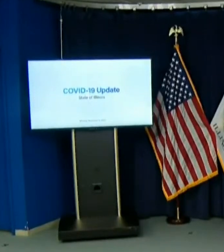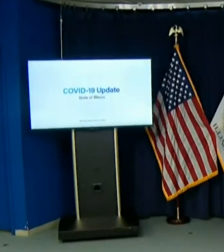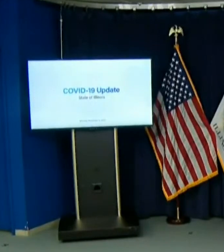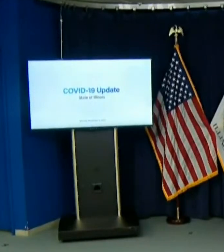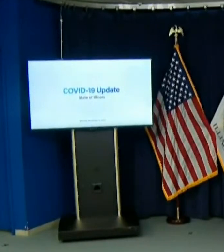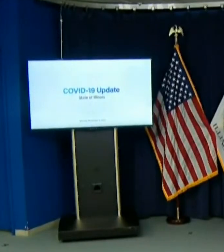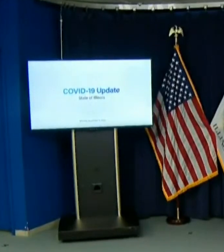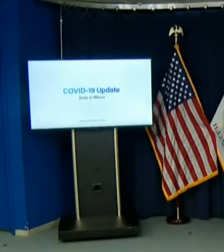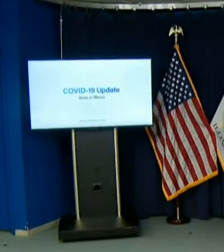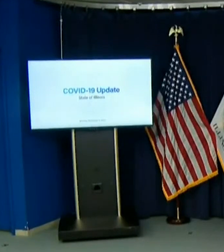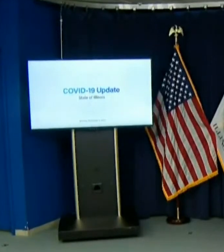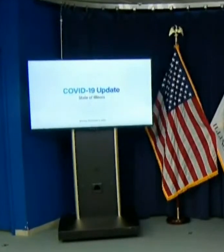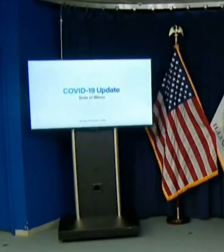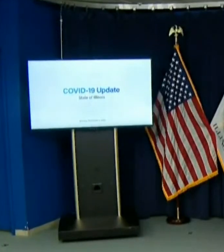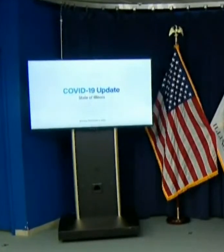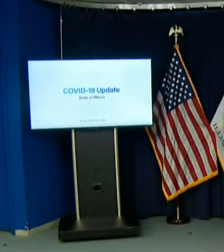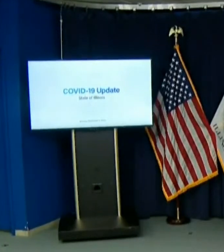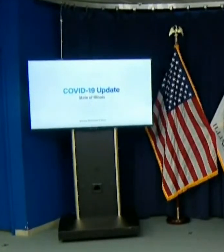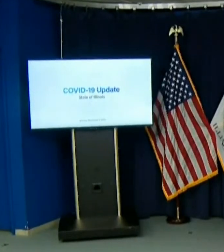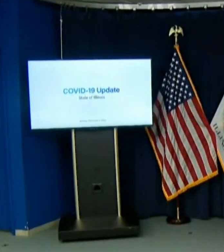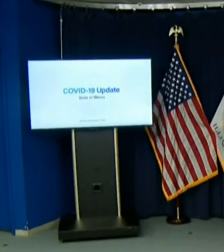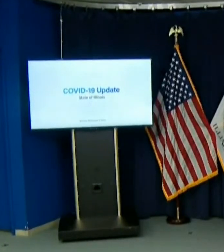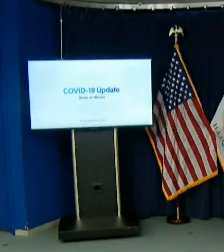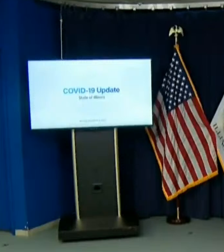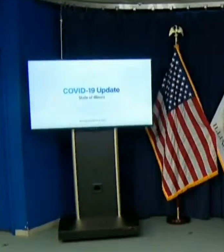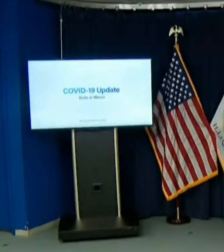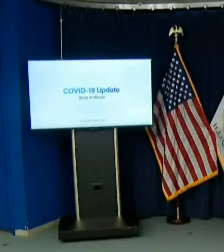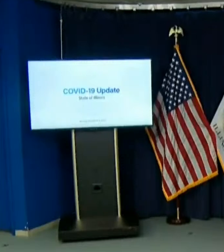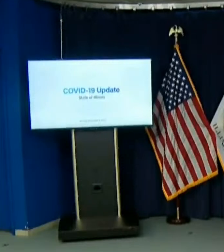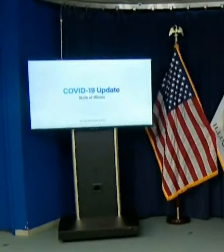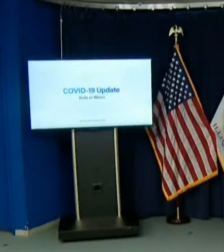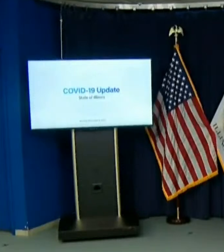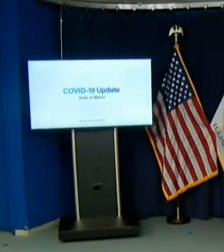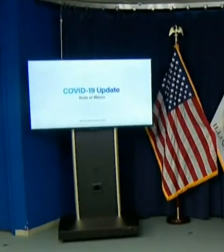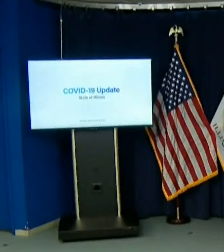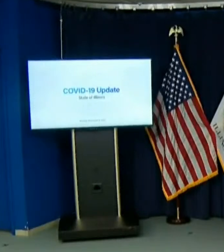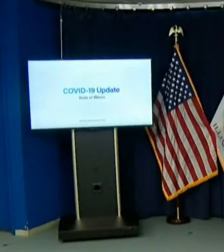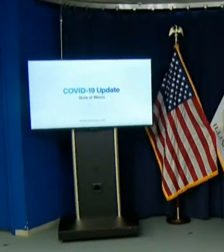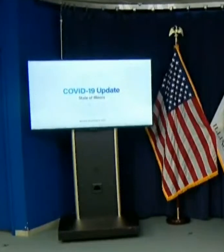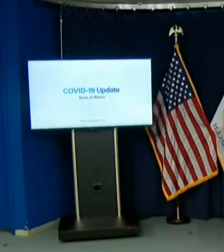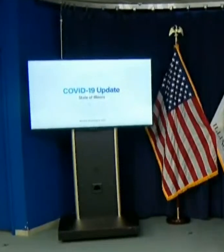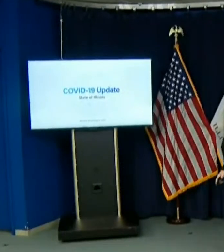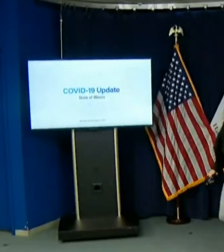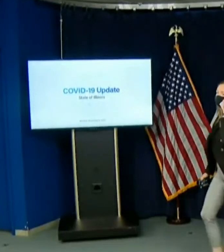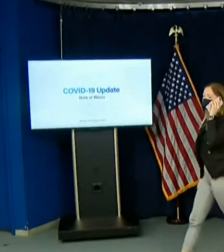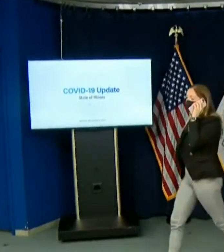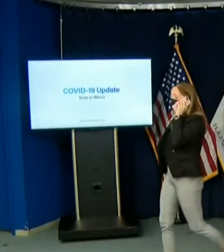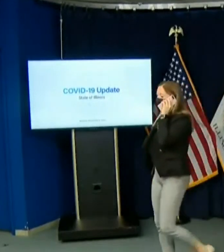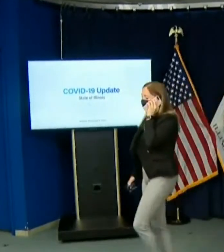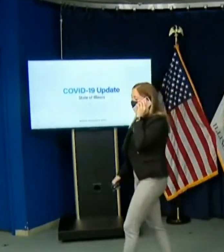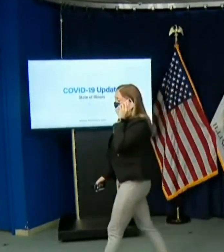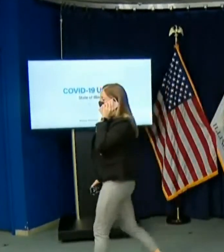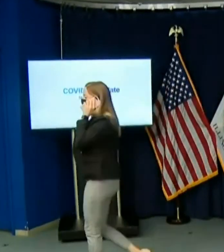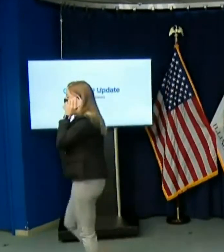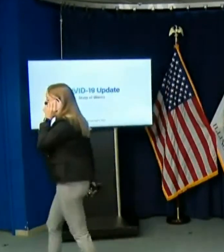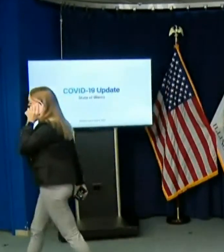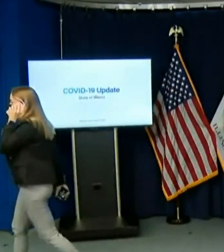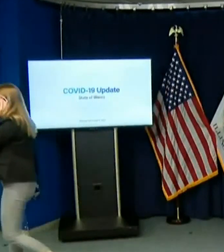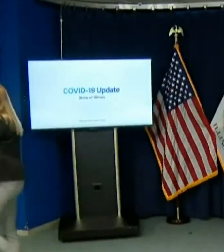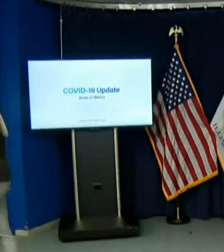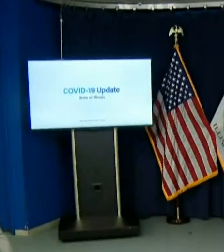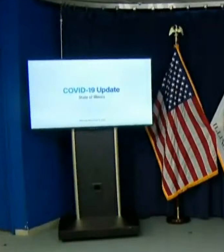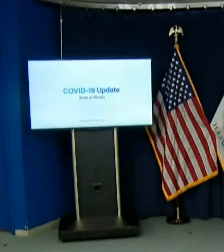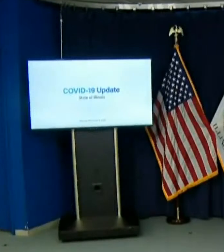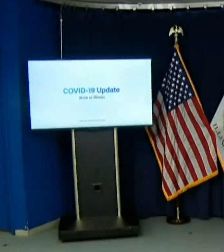can. hear it. It's It's a little hiss in the a little hiss in the background. Do we need to do that from here? Hold on. Like, we can fix it. Then turn it